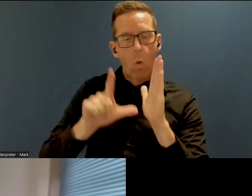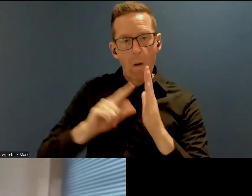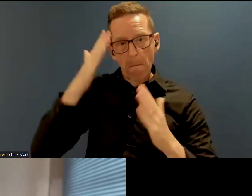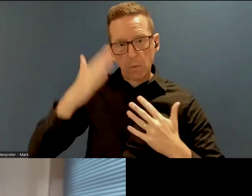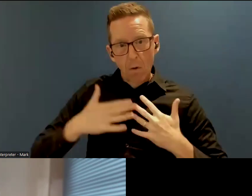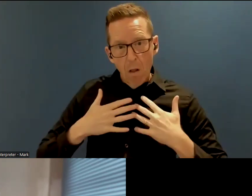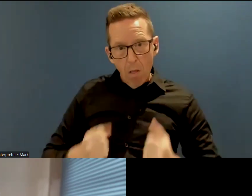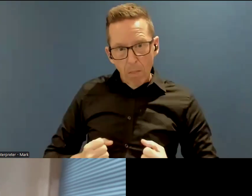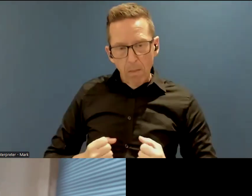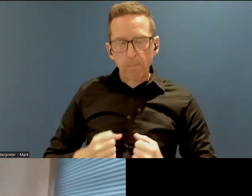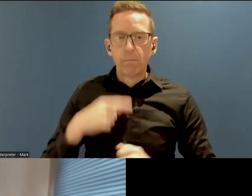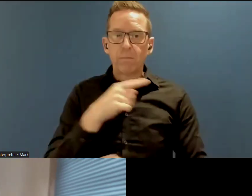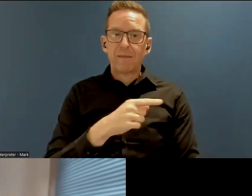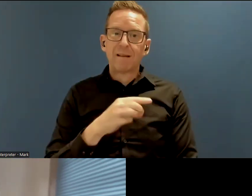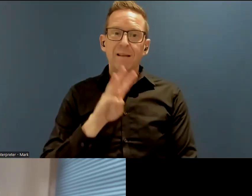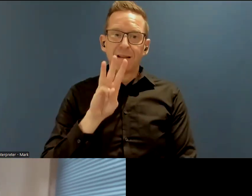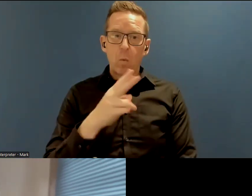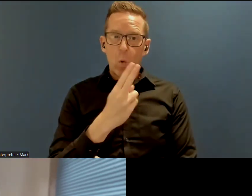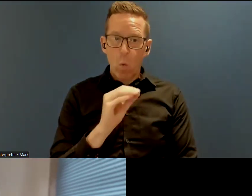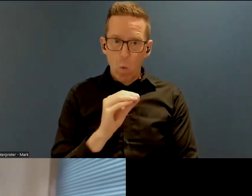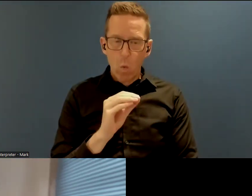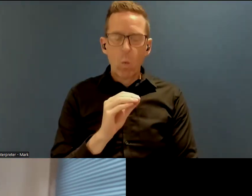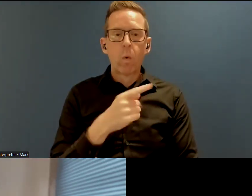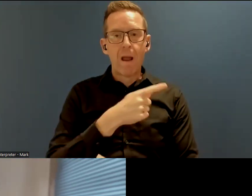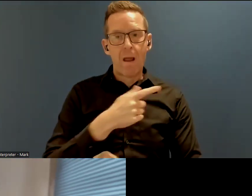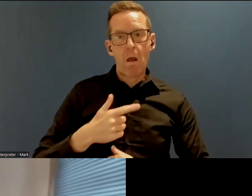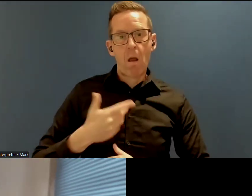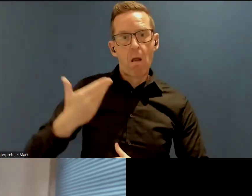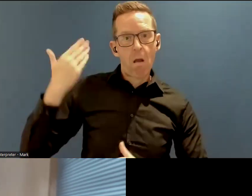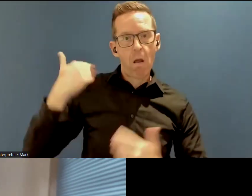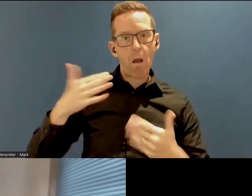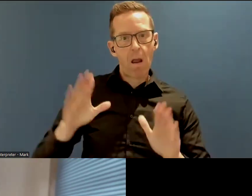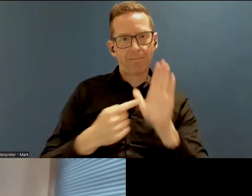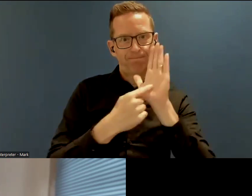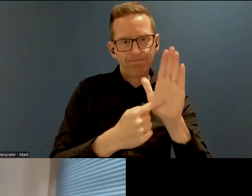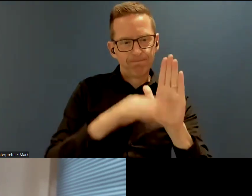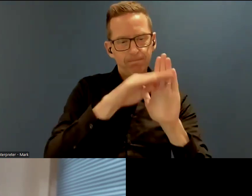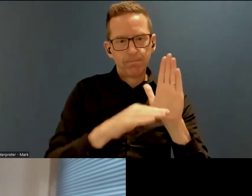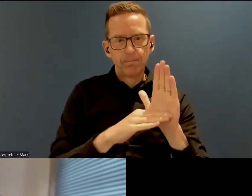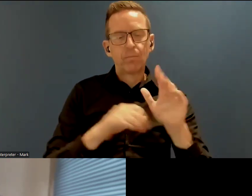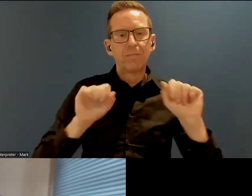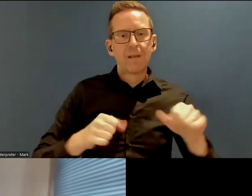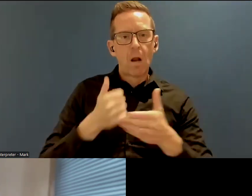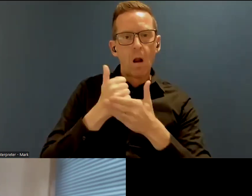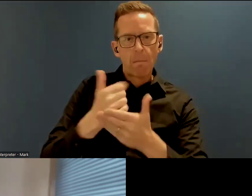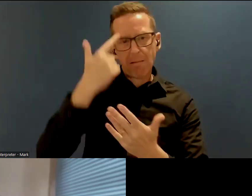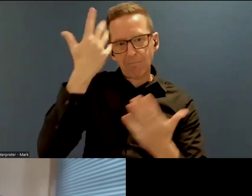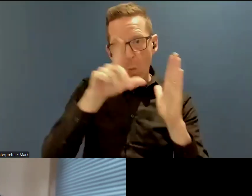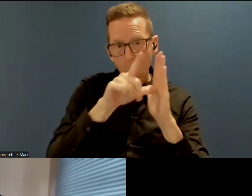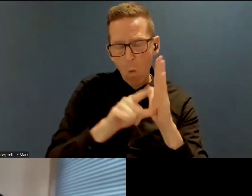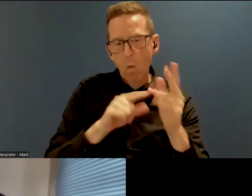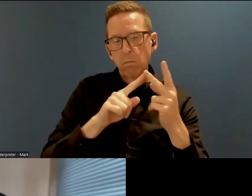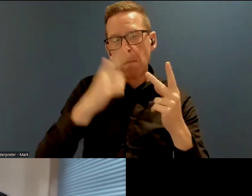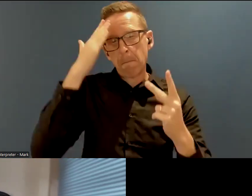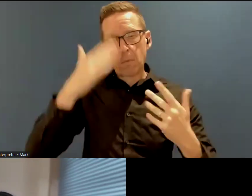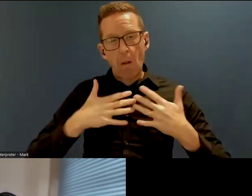The World Health Organization came out with guidances on laws or mental health laws,